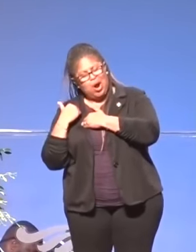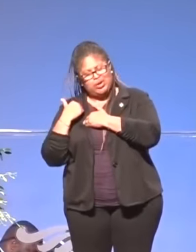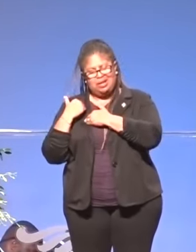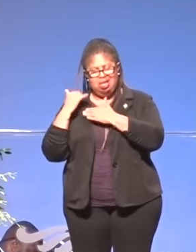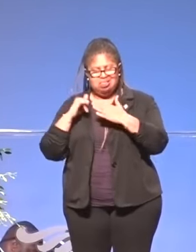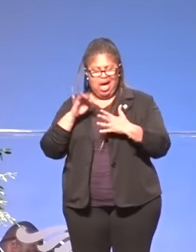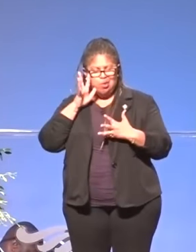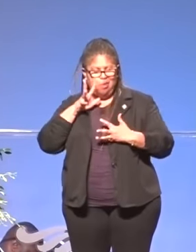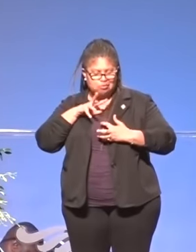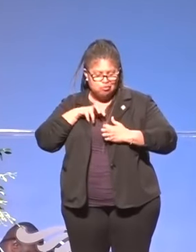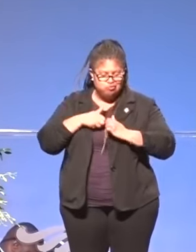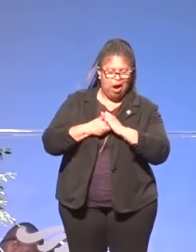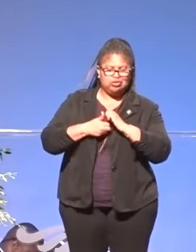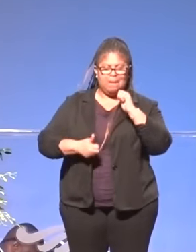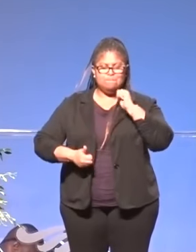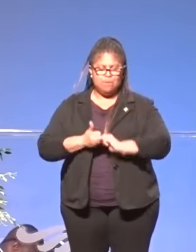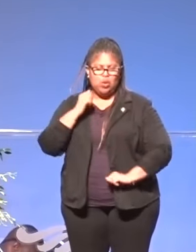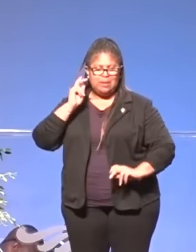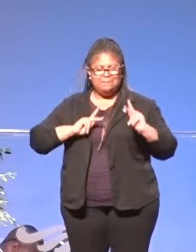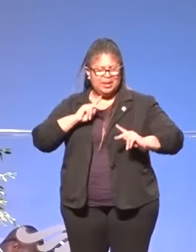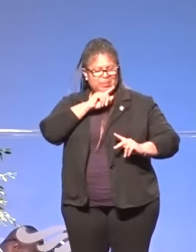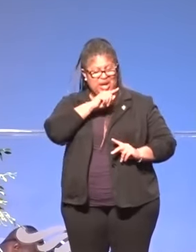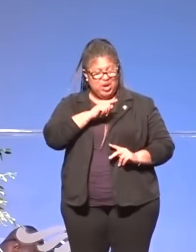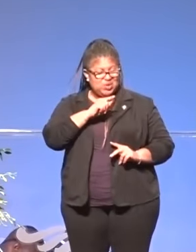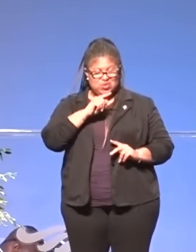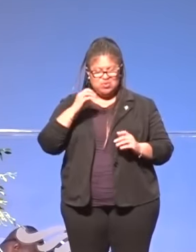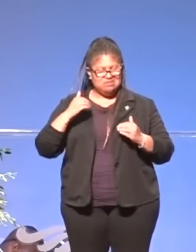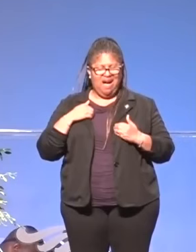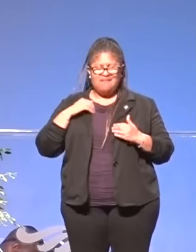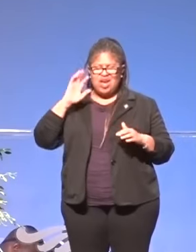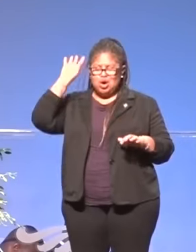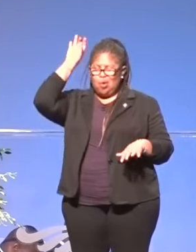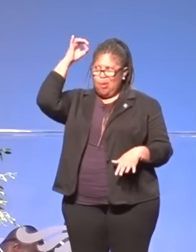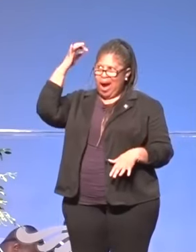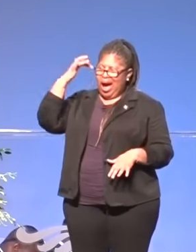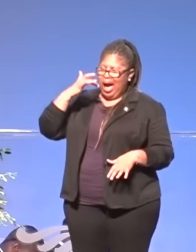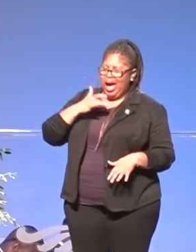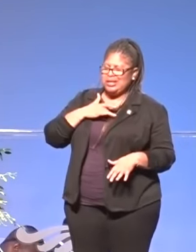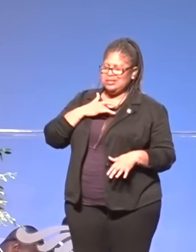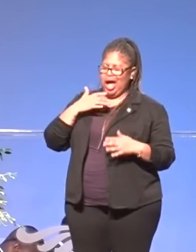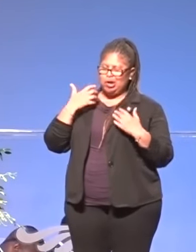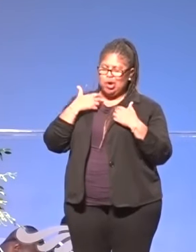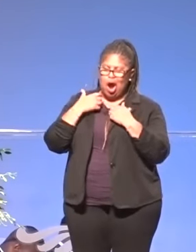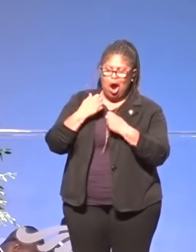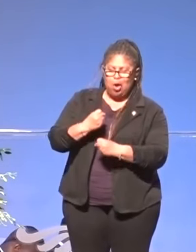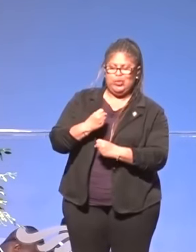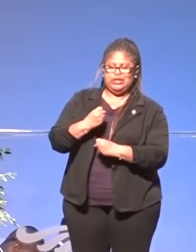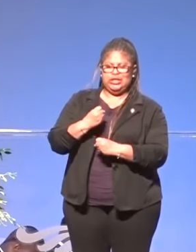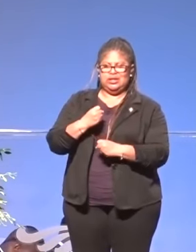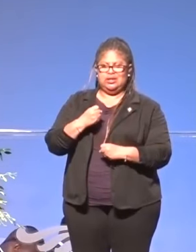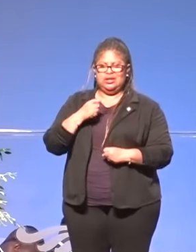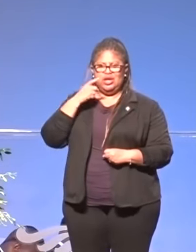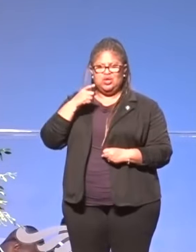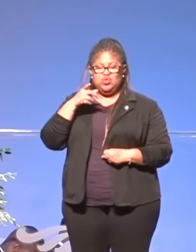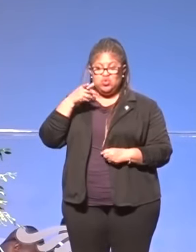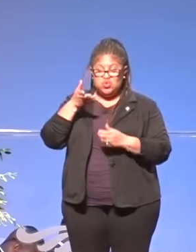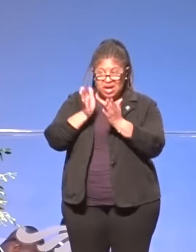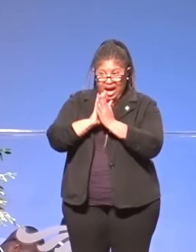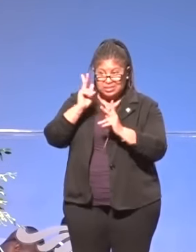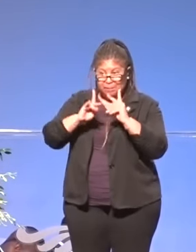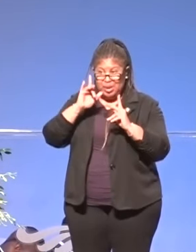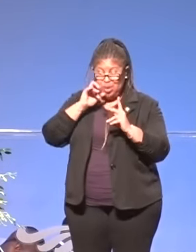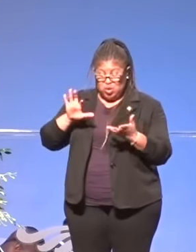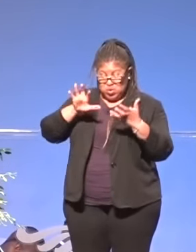people. And you have borne it with grace and courage. You've called those who disrupted protests with